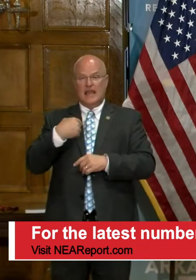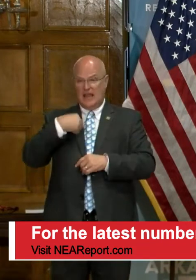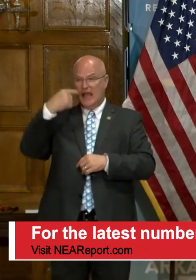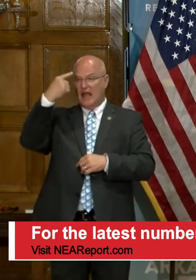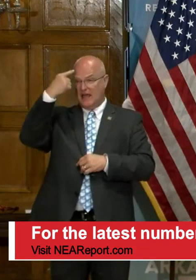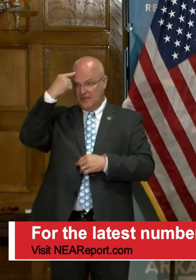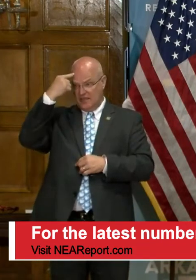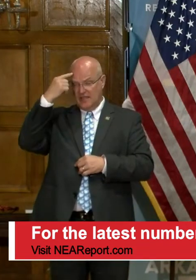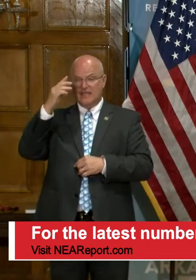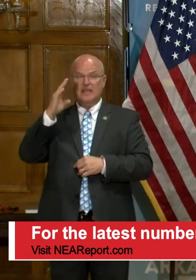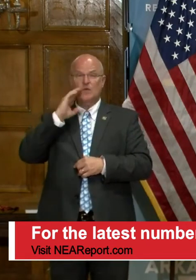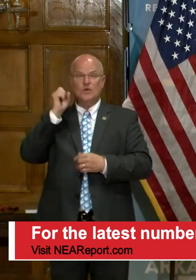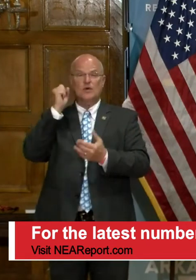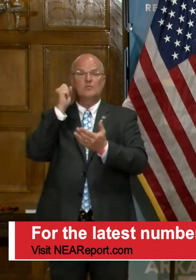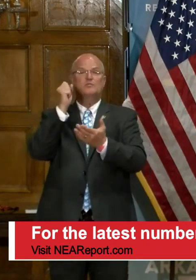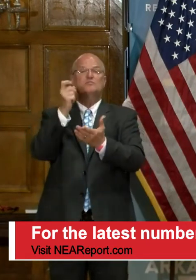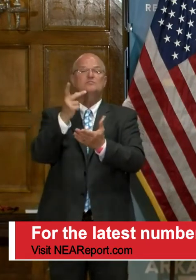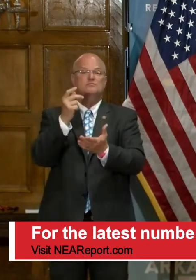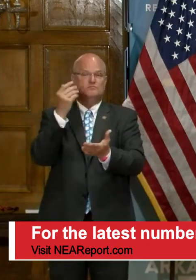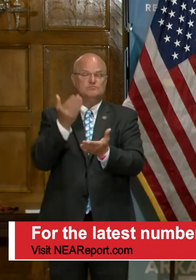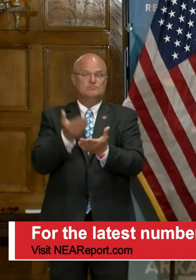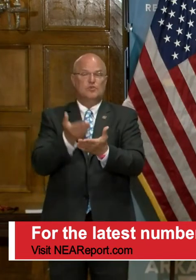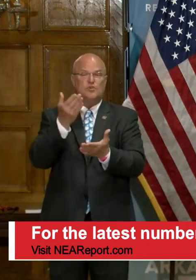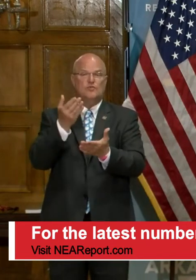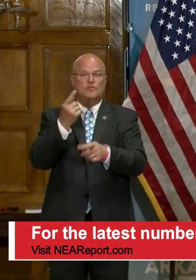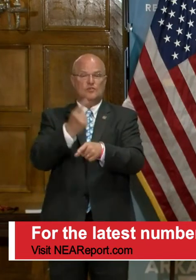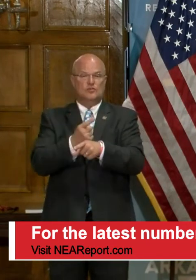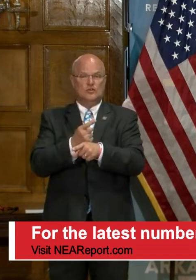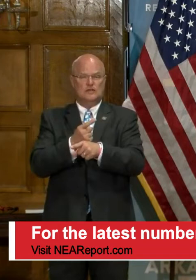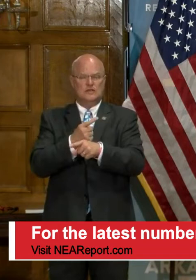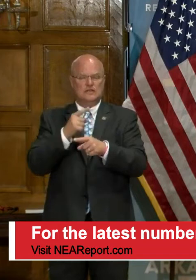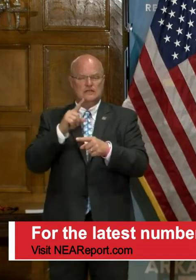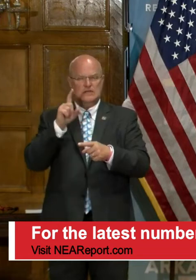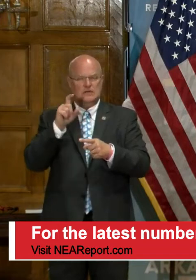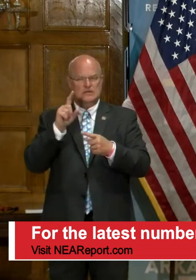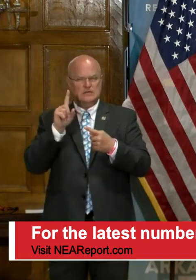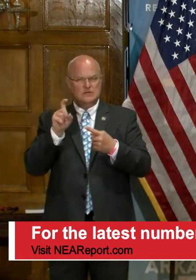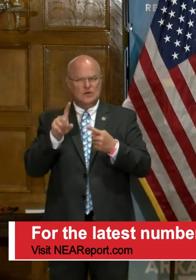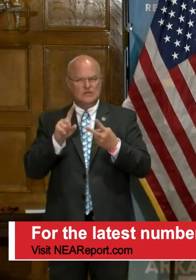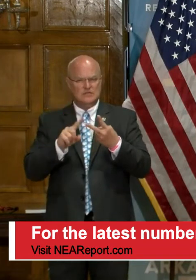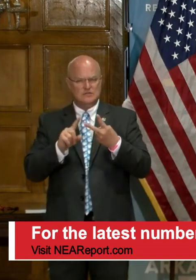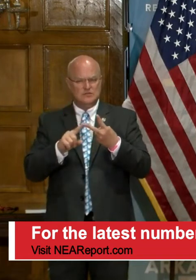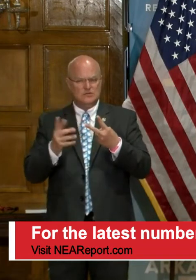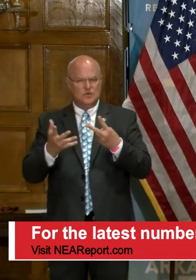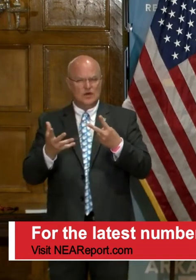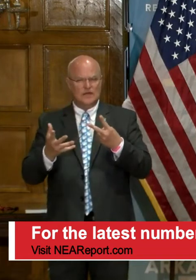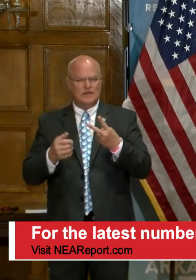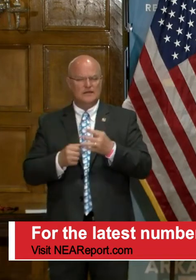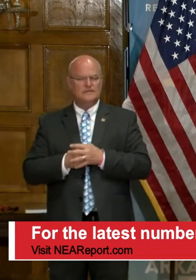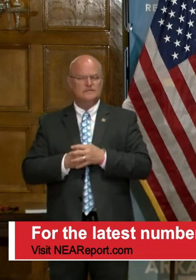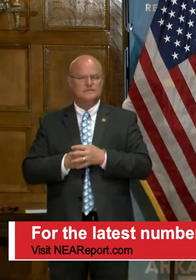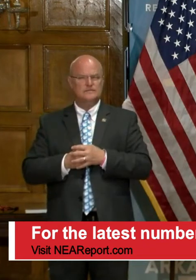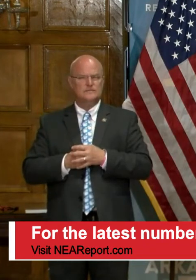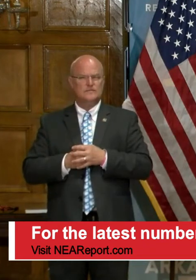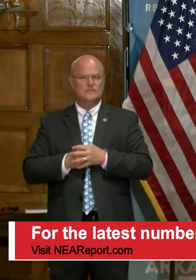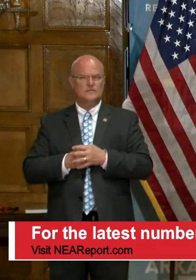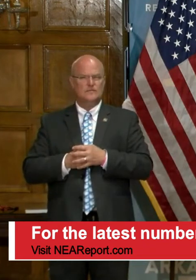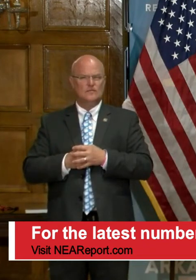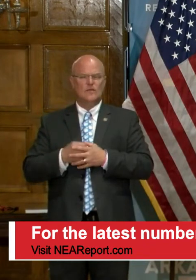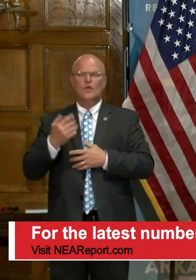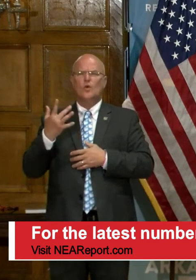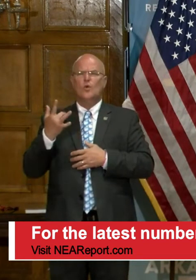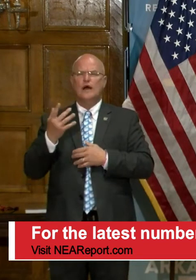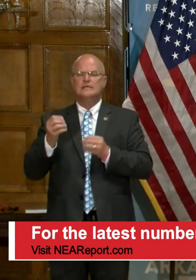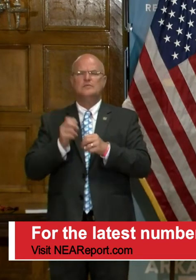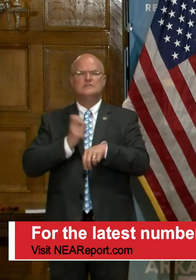think that it will prove fruitful. We'll be able to make that goal. What's the second part of the question? So why has it been more difficult